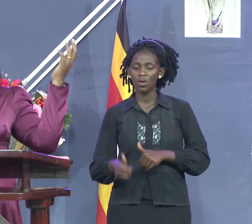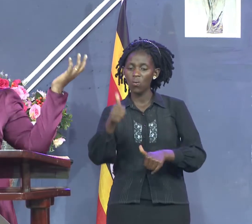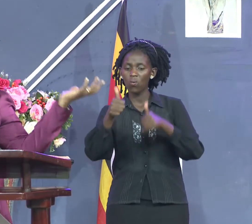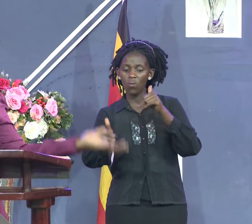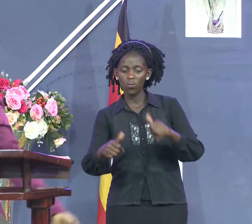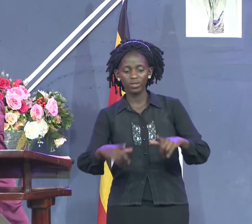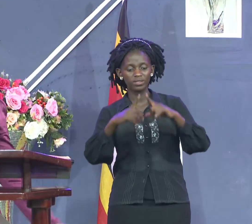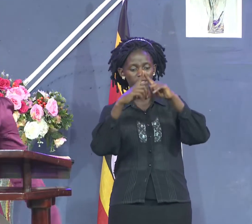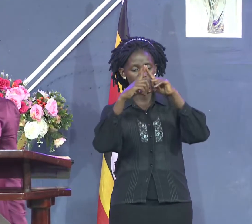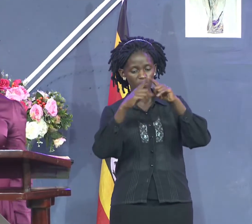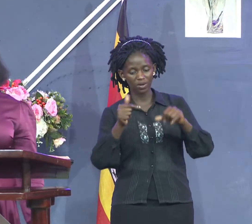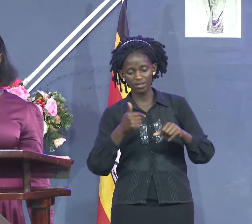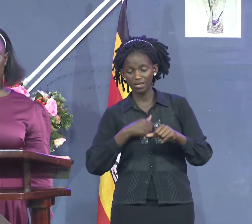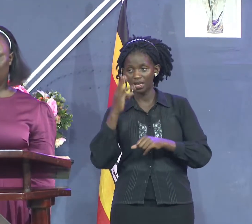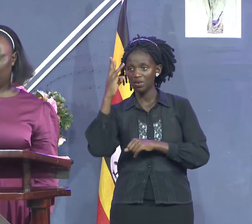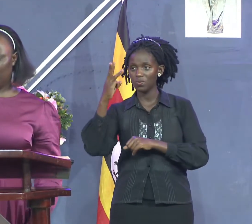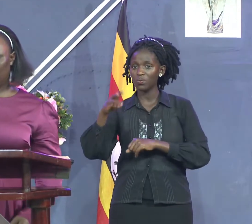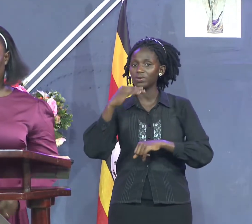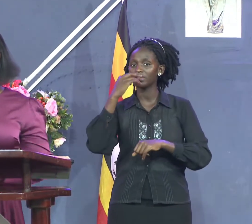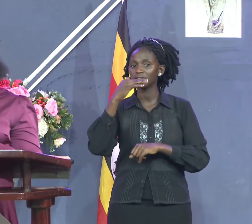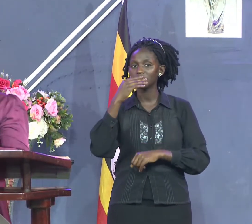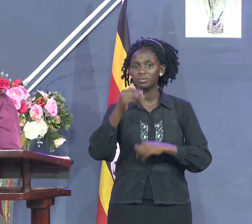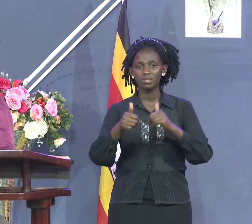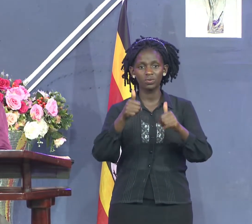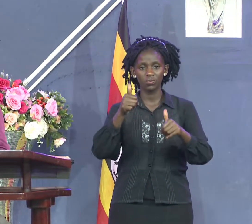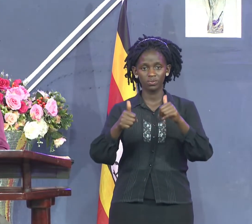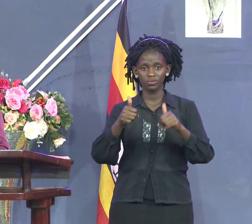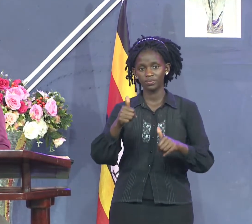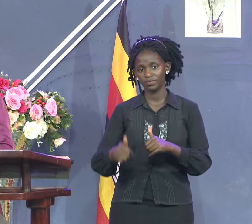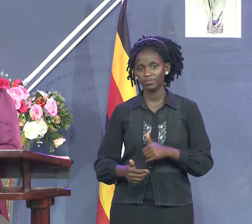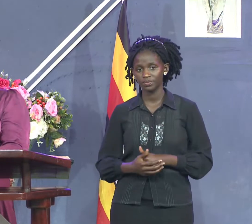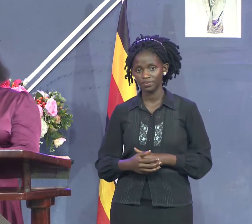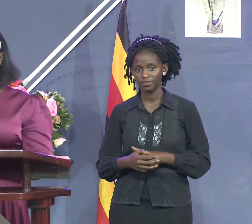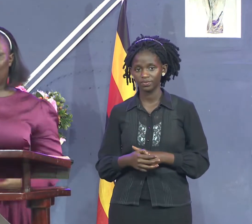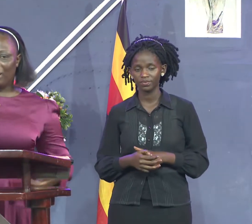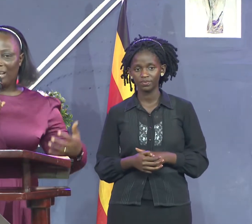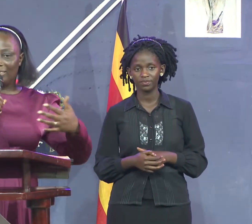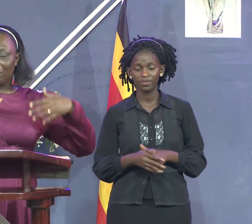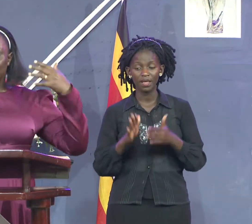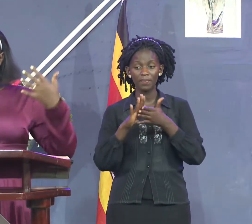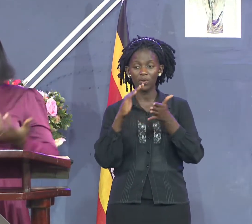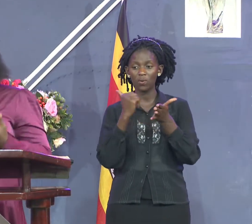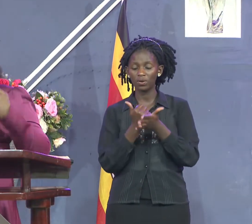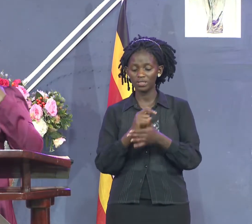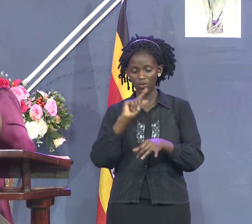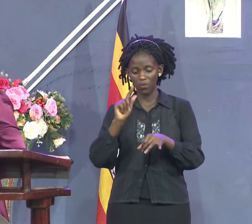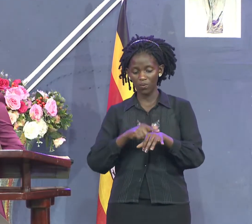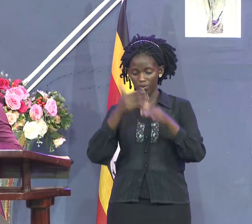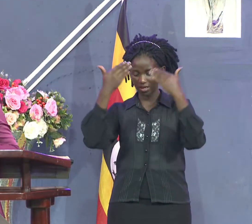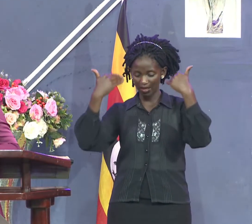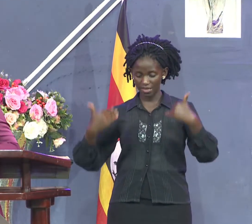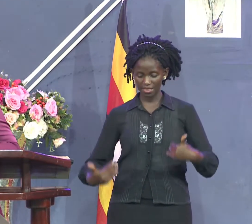ki kye ngenda okwogera? Which kind of word am I going to share? Kubanga nze bwe